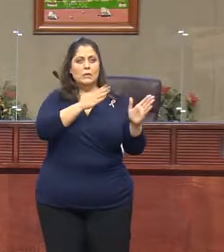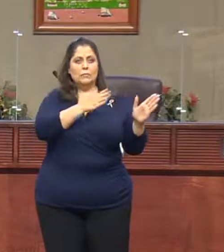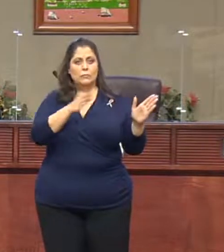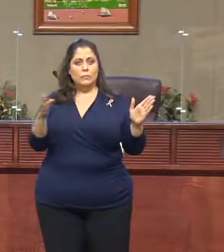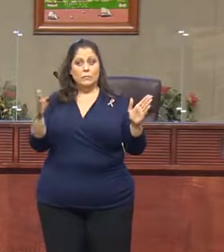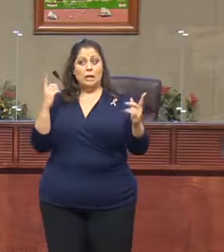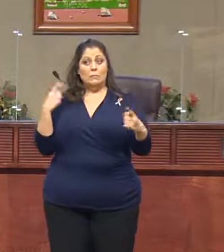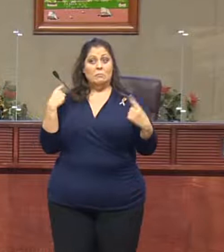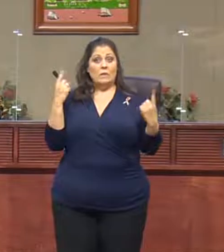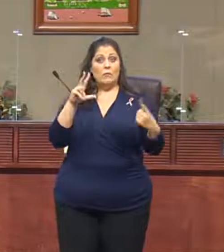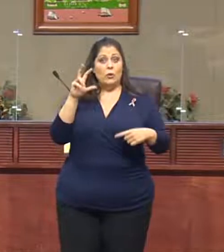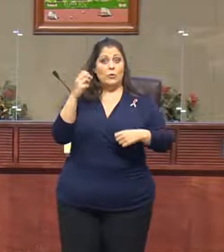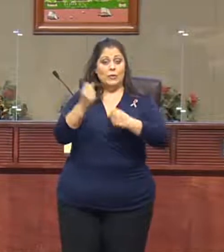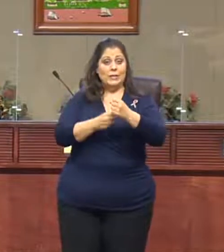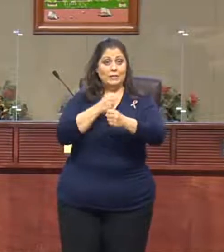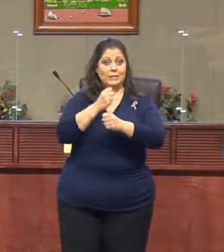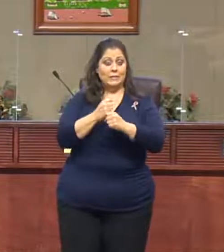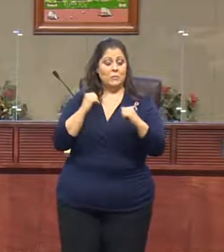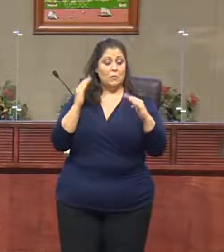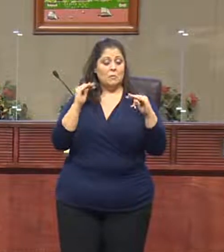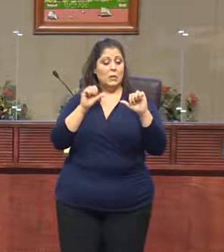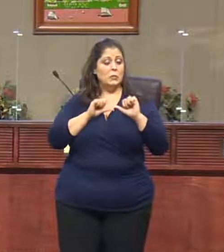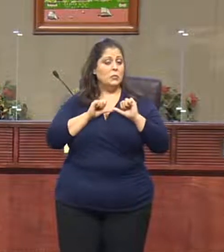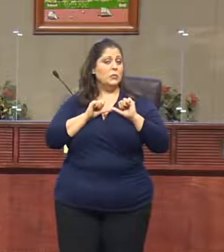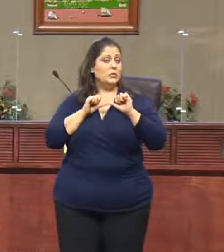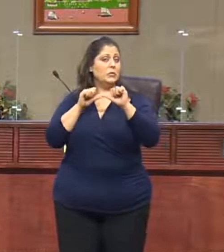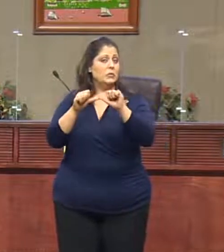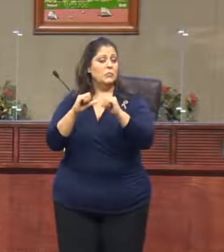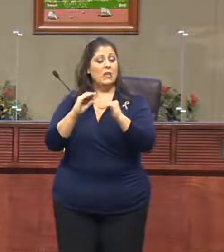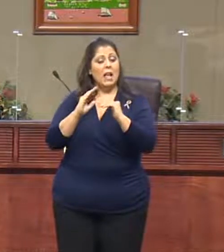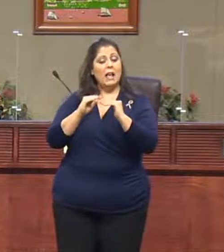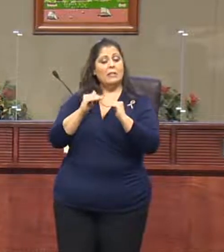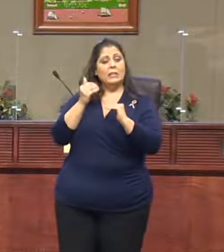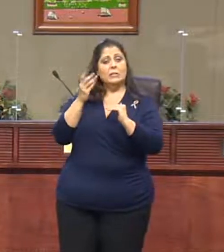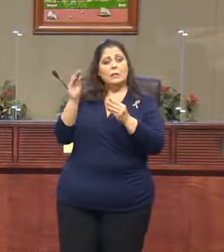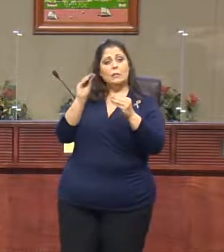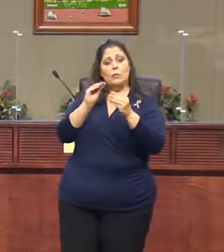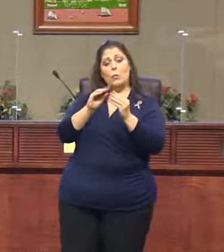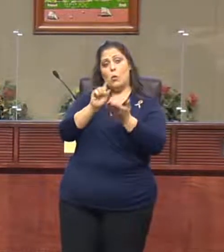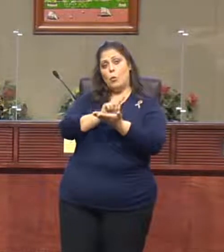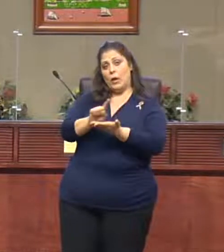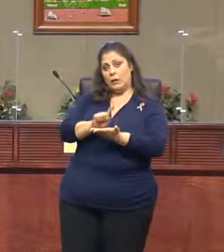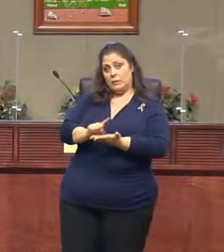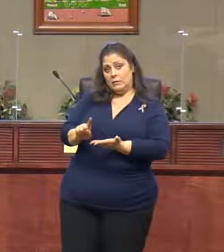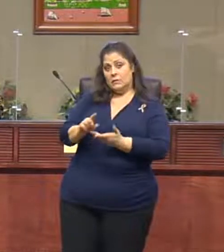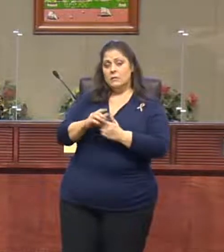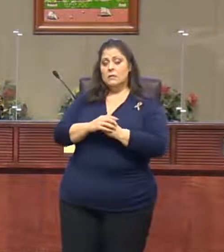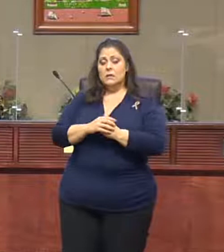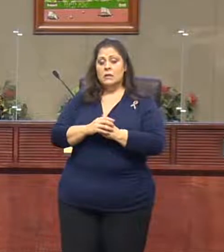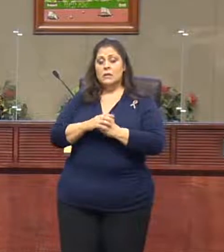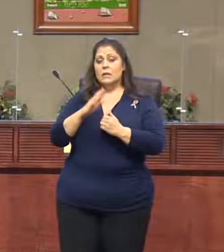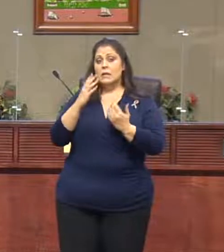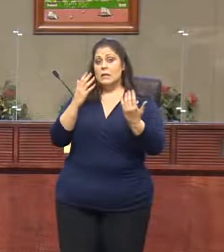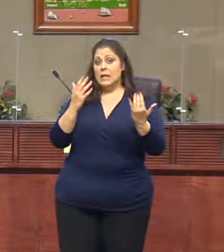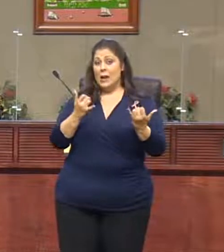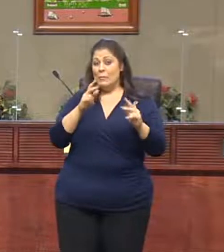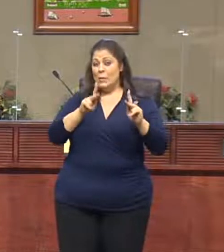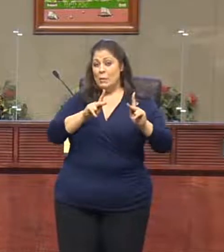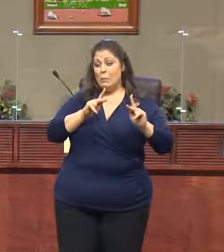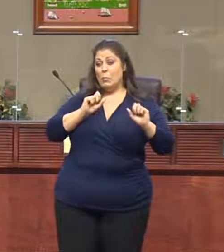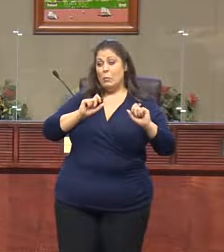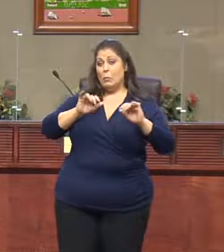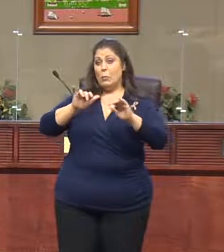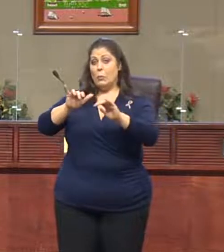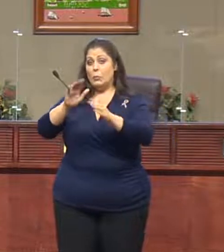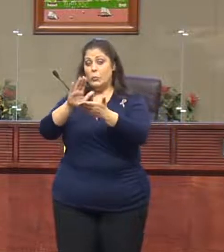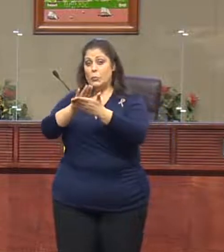it to continue at least for a few more weeks. We will see what the coming back to school, coming